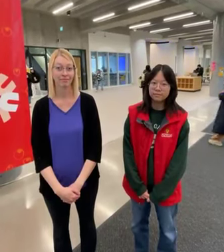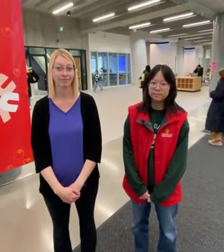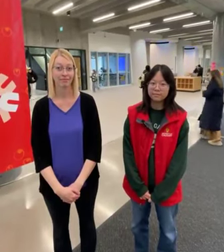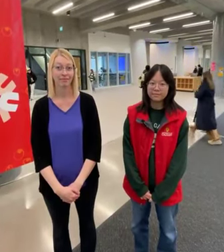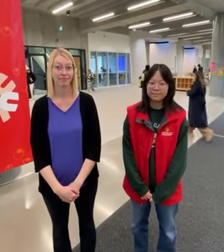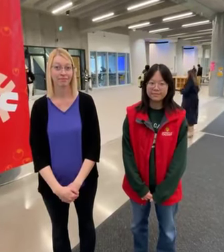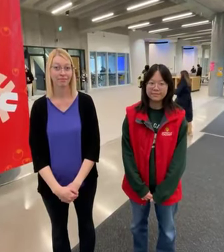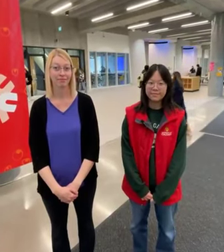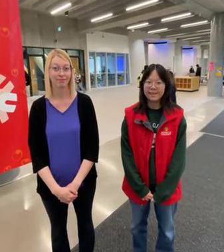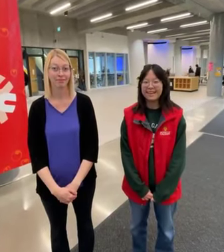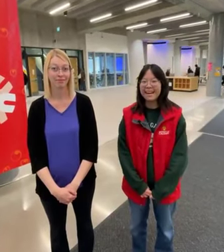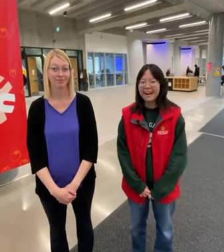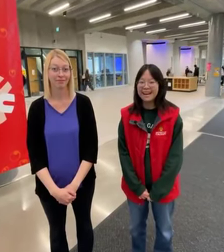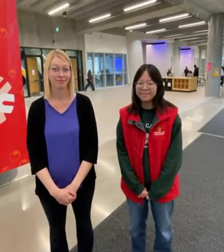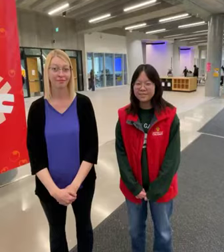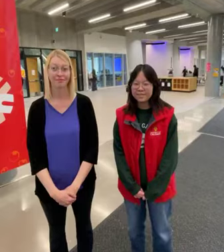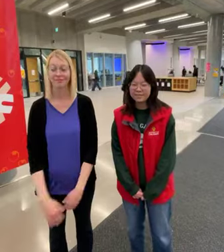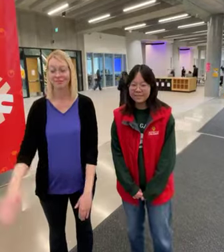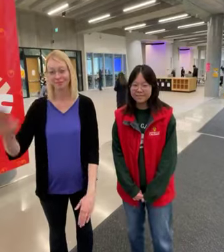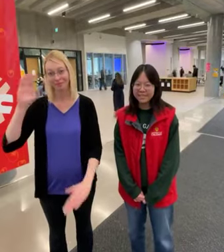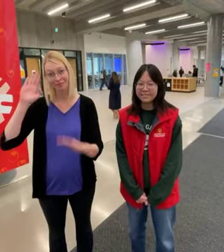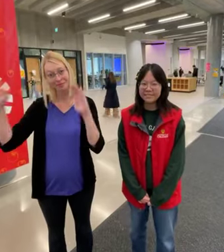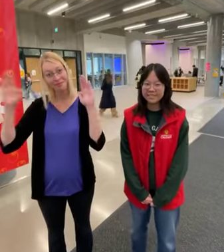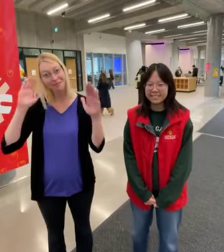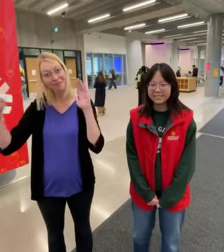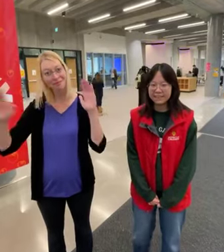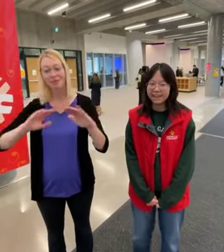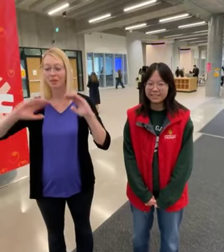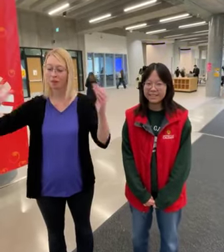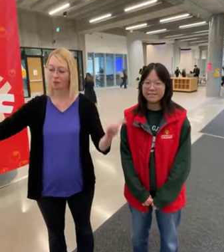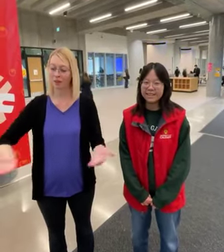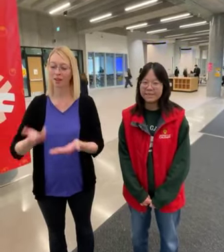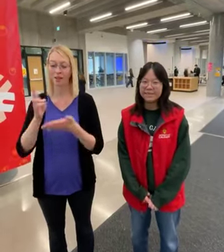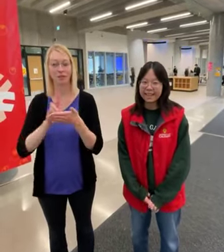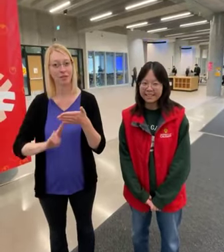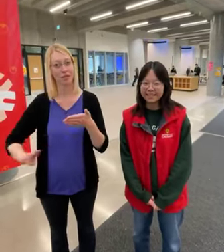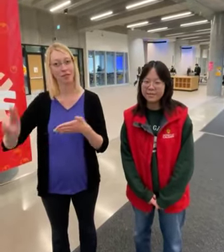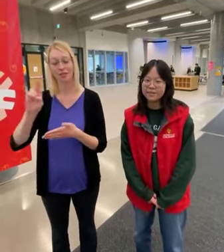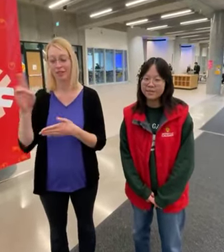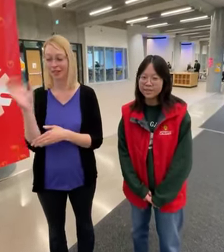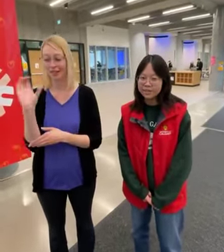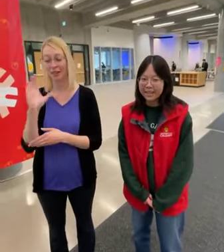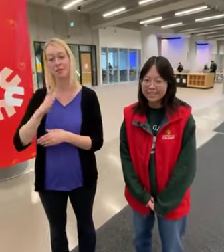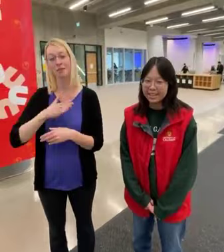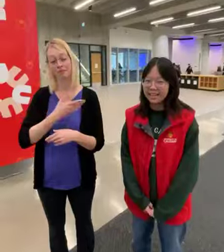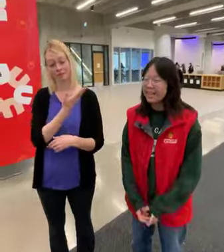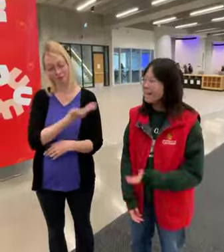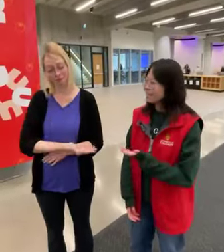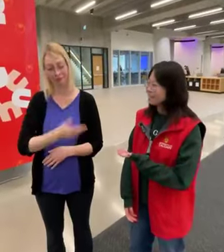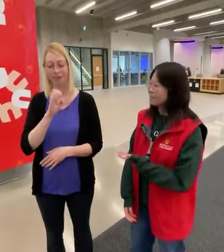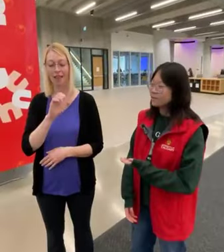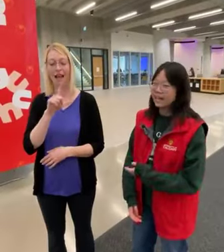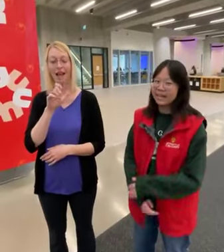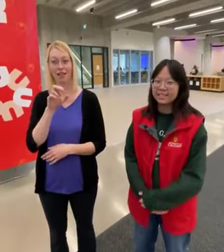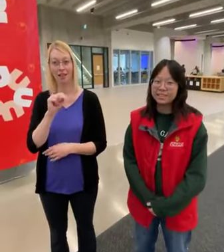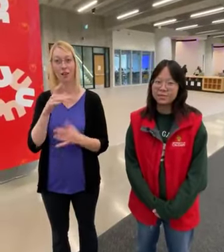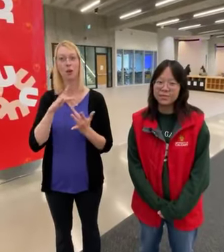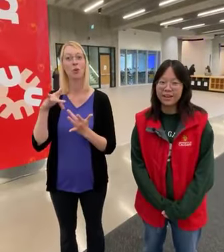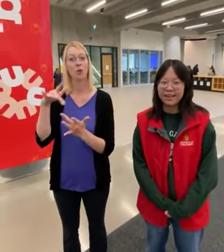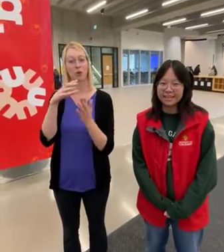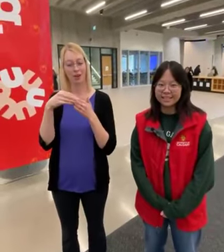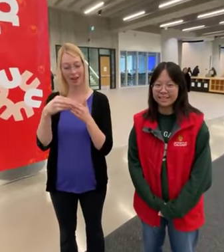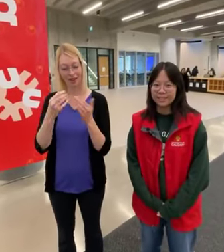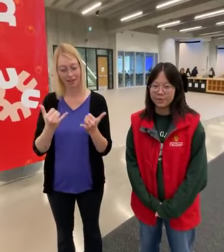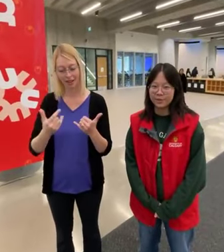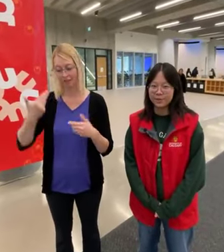one, go. Hi everyone, welcome to University of Calgary. My name is Ellen, I'll be your tour guide today. This is Brienne and